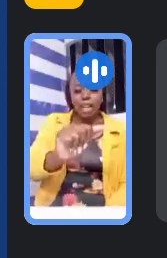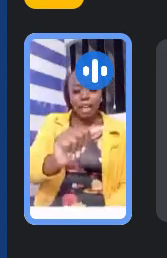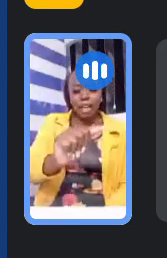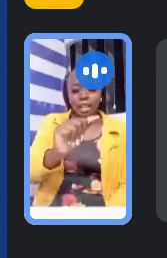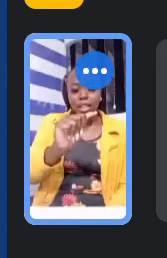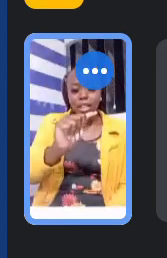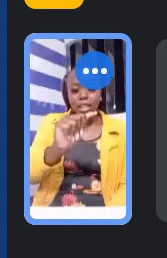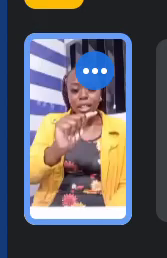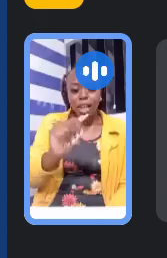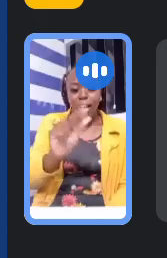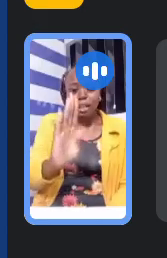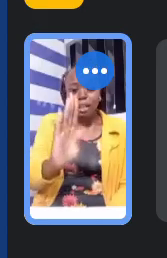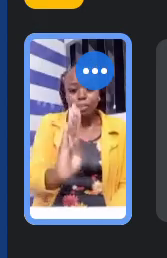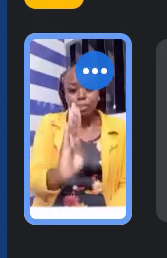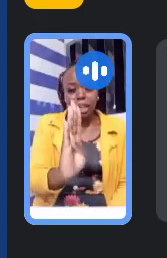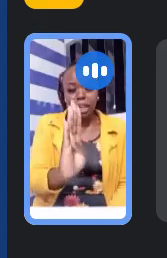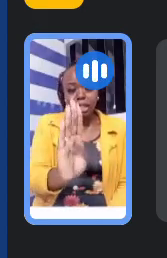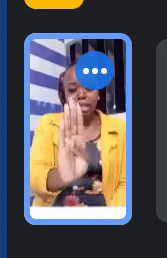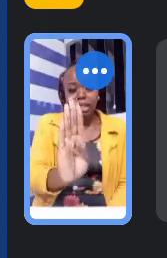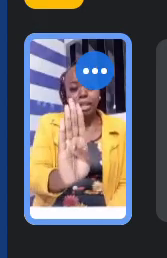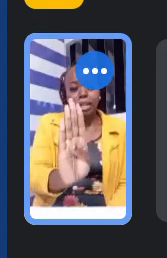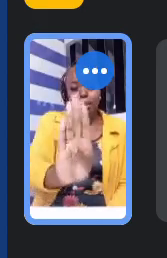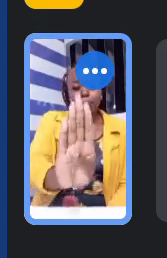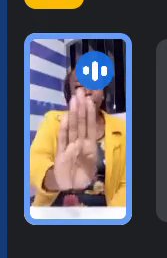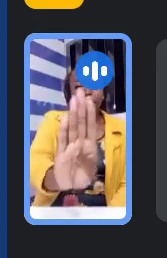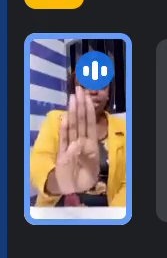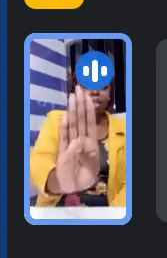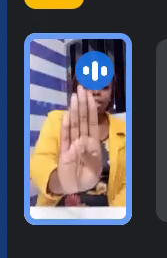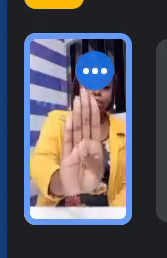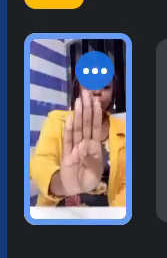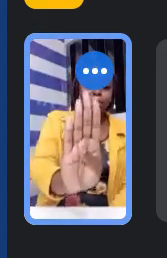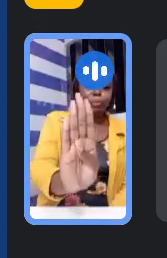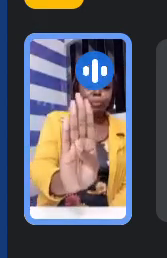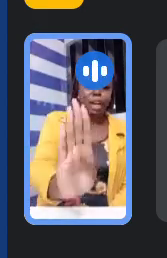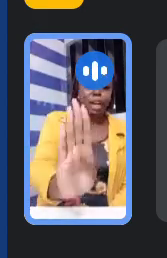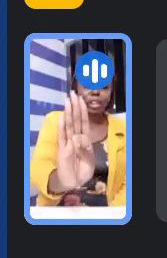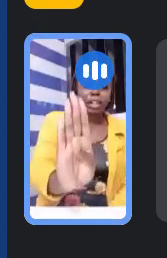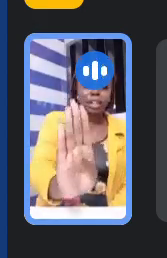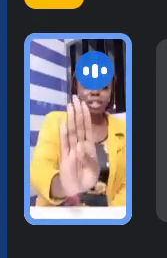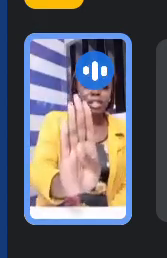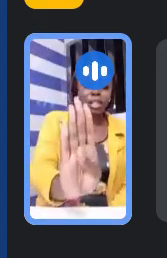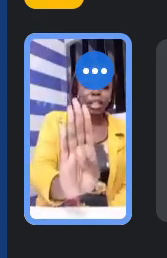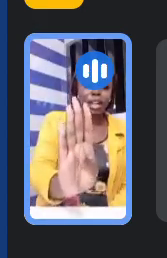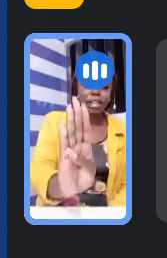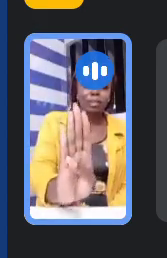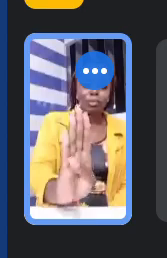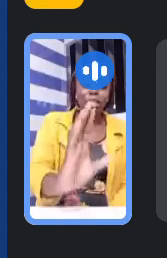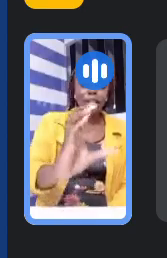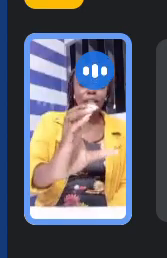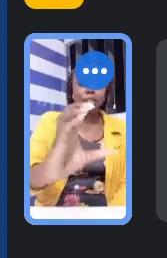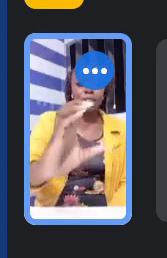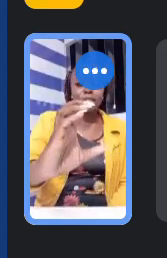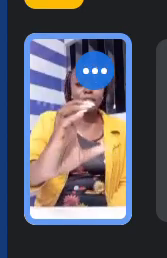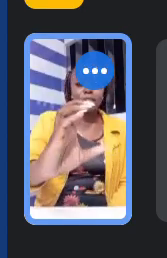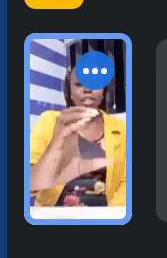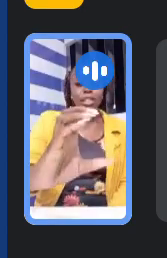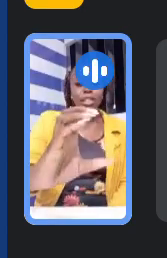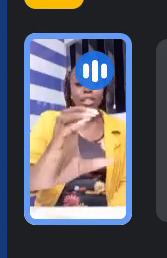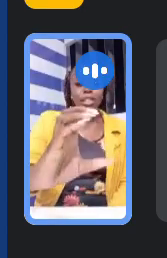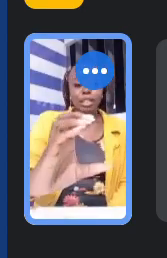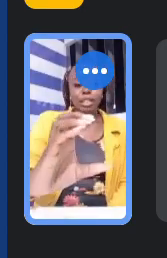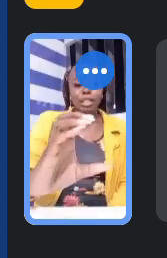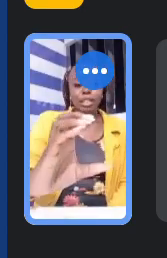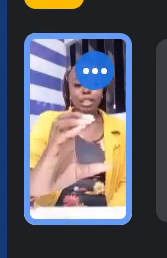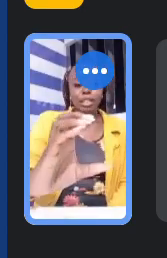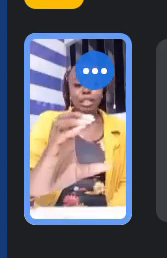have A, B, B. Hopefully my hand is clear. B,